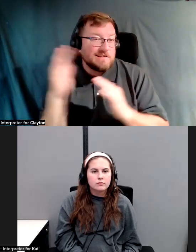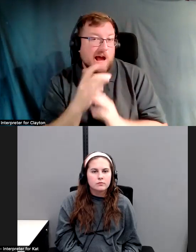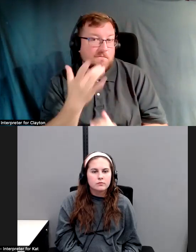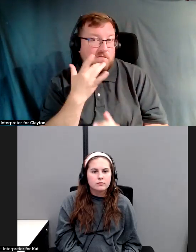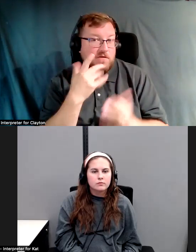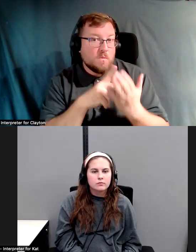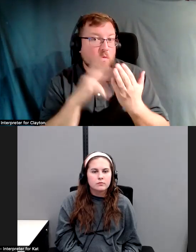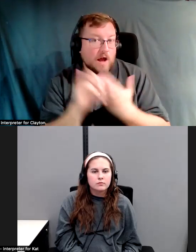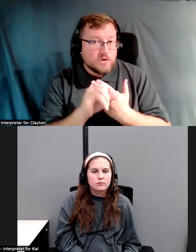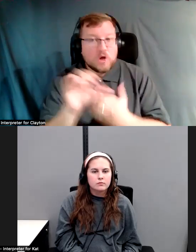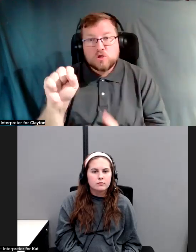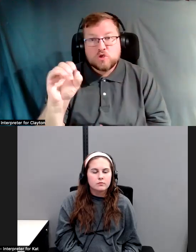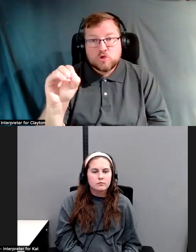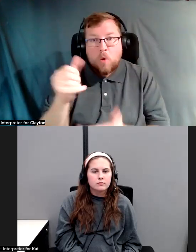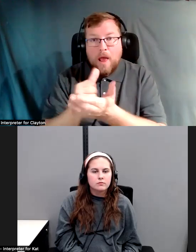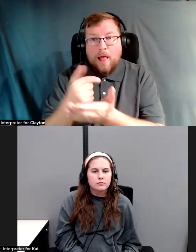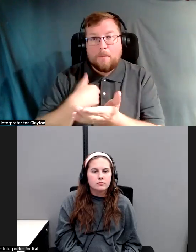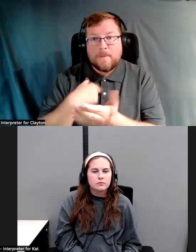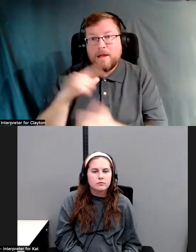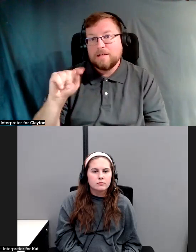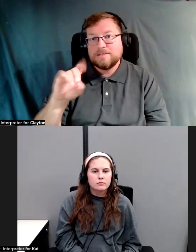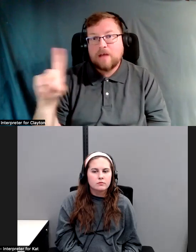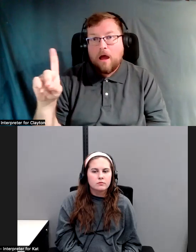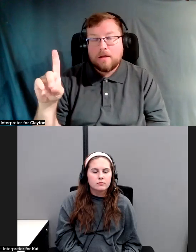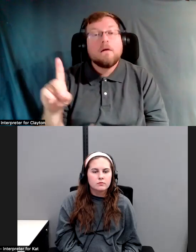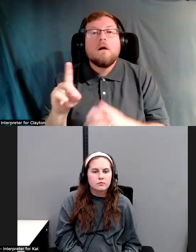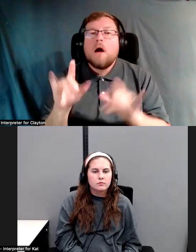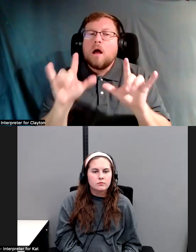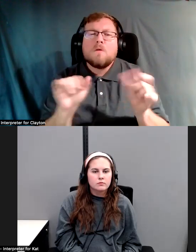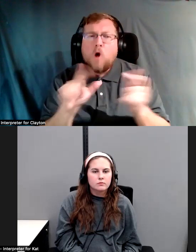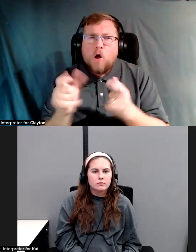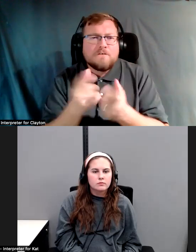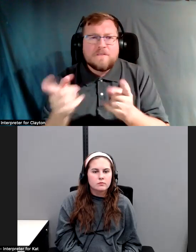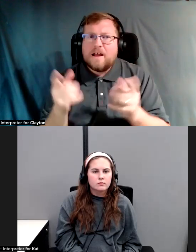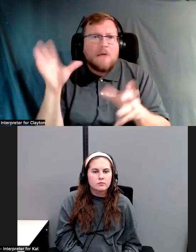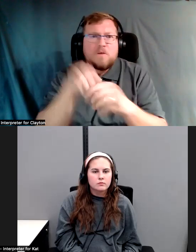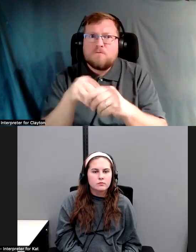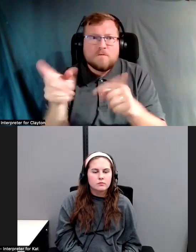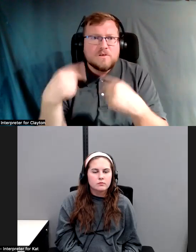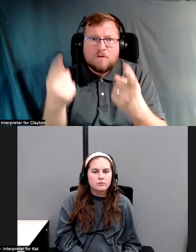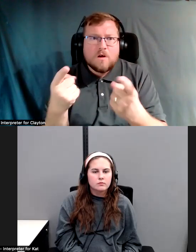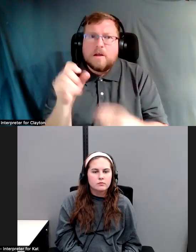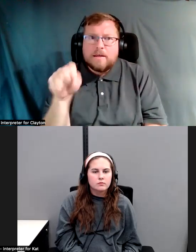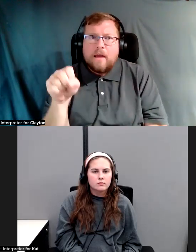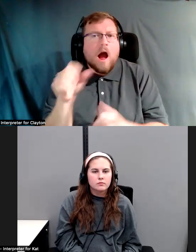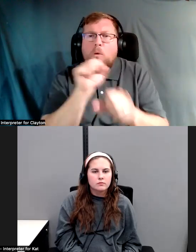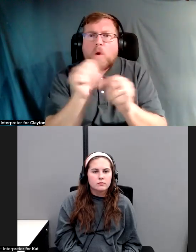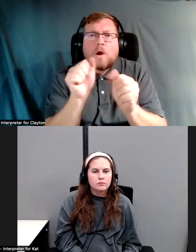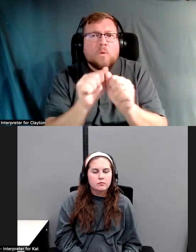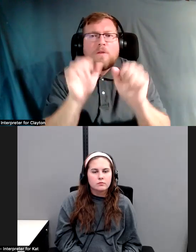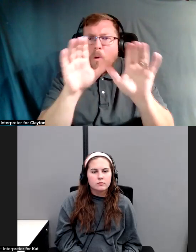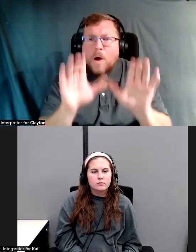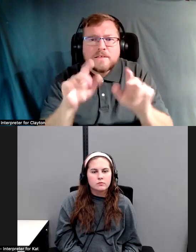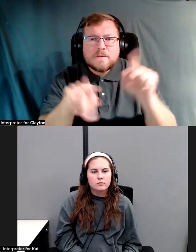project was So Help Me Todd. I mean, I love all the projects that I've done, and I get to work with a lot of amazing